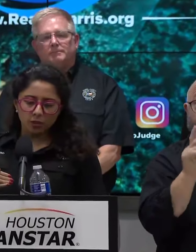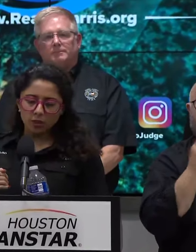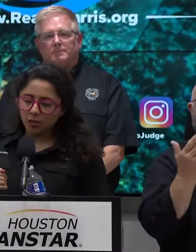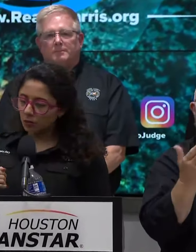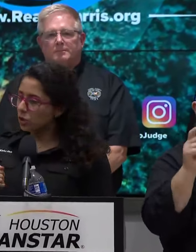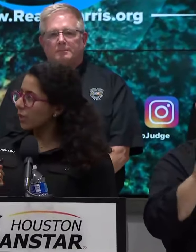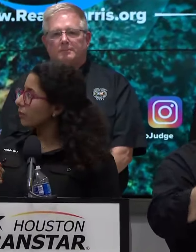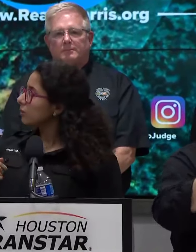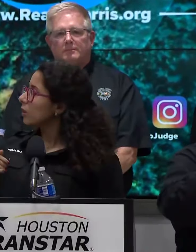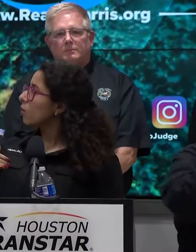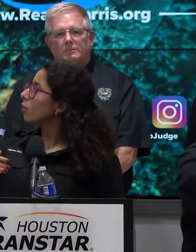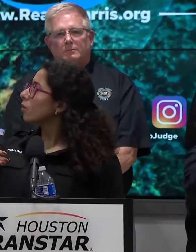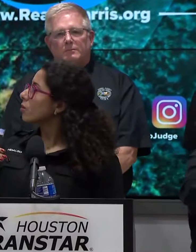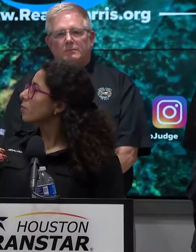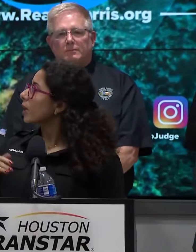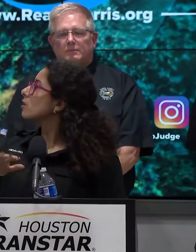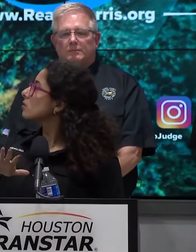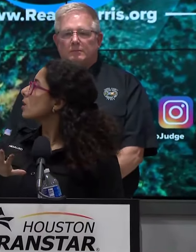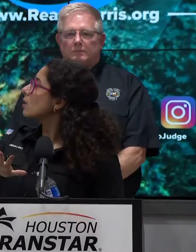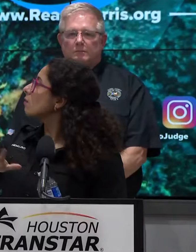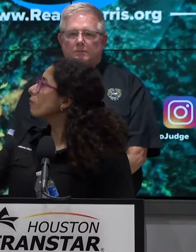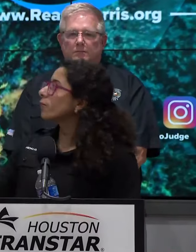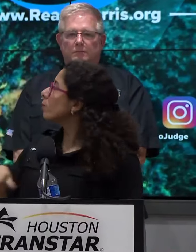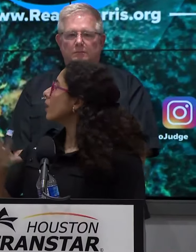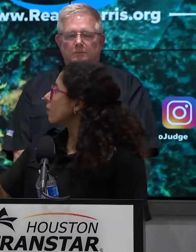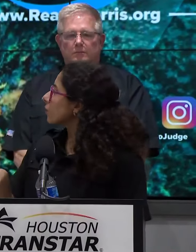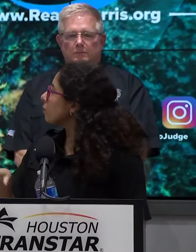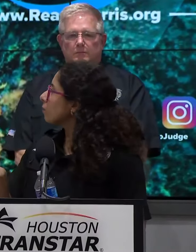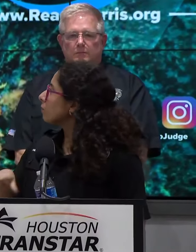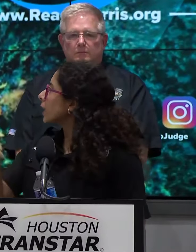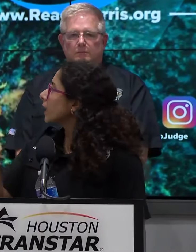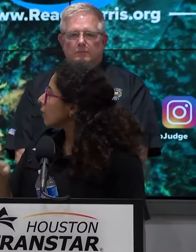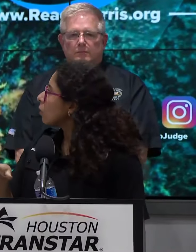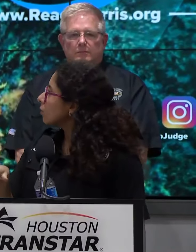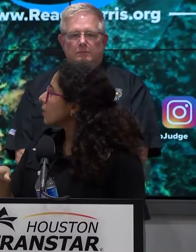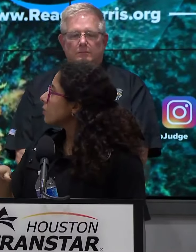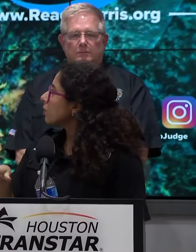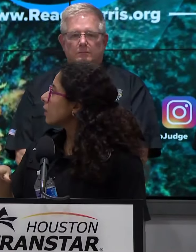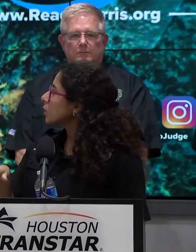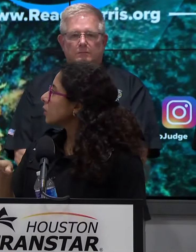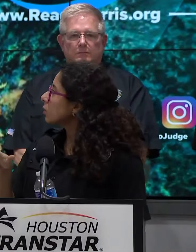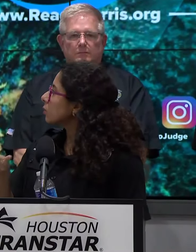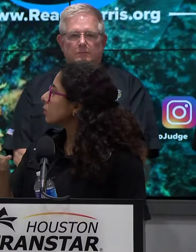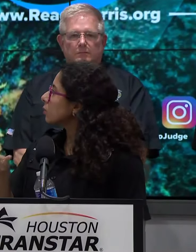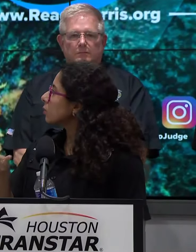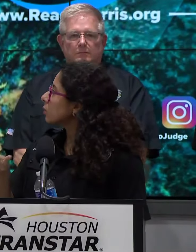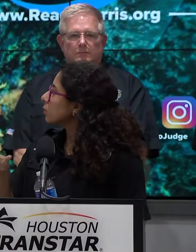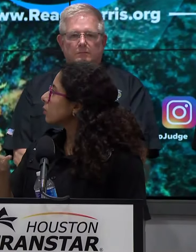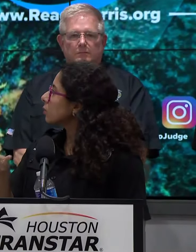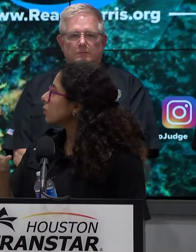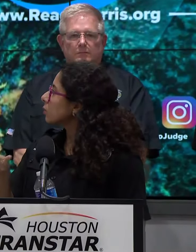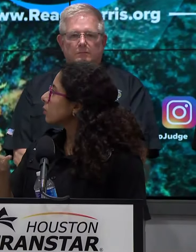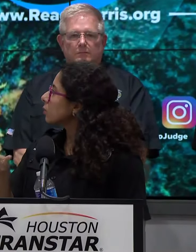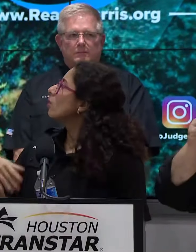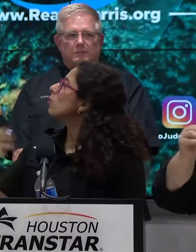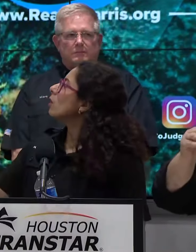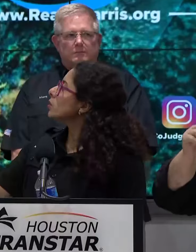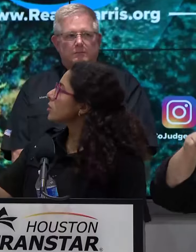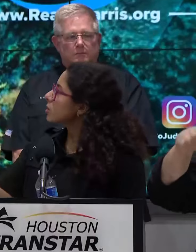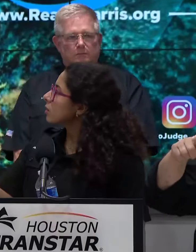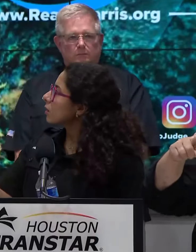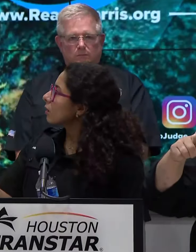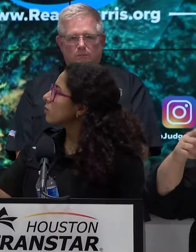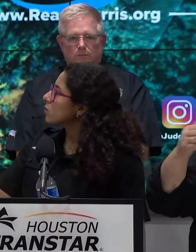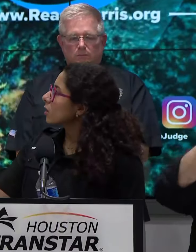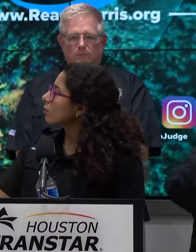may have to be de-energized in order, because for whatever mm-hmm. mechanical reason, electrical reason, you have to take them down. So I